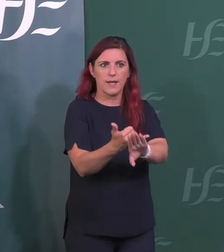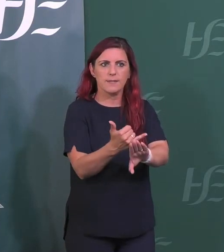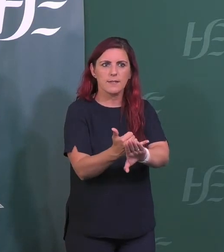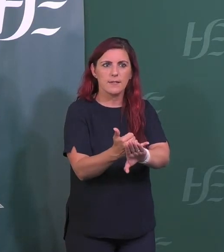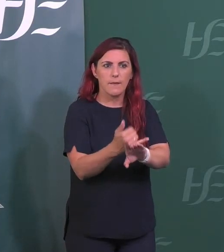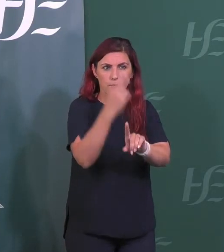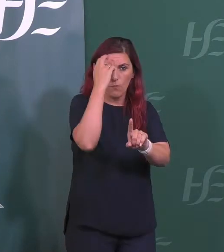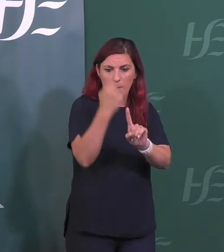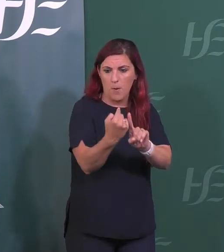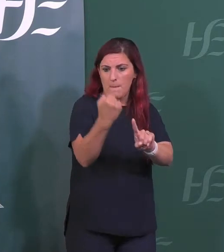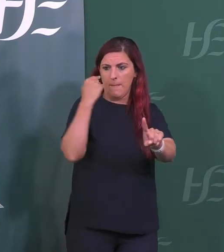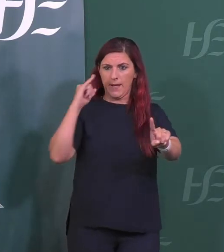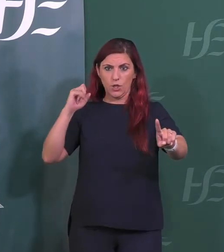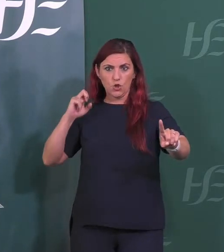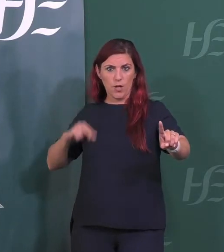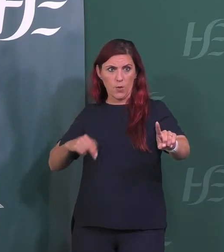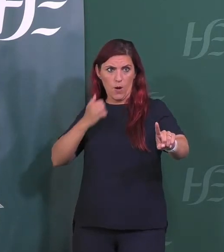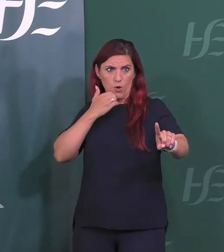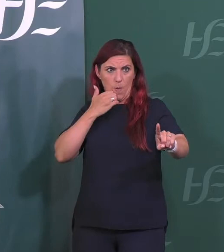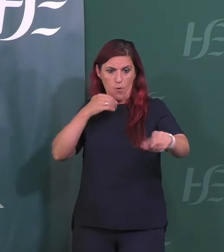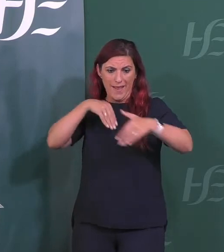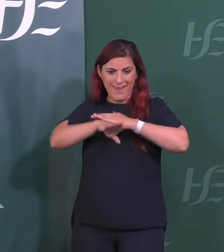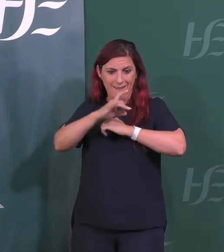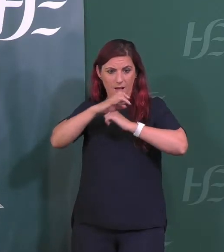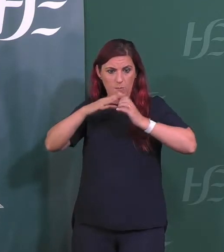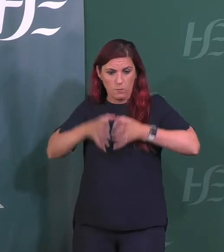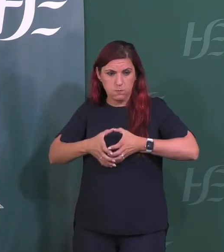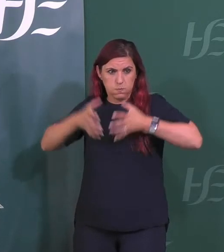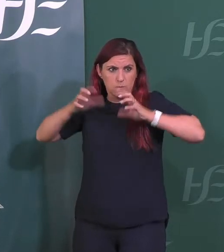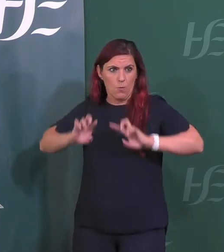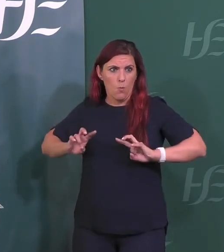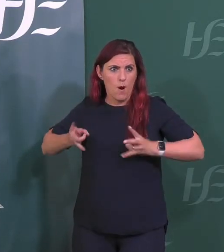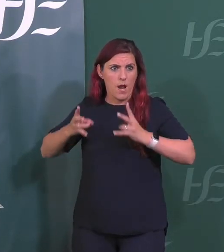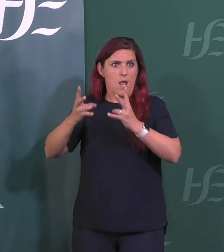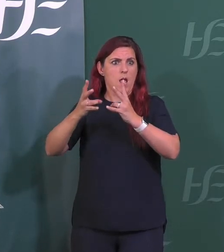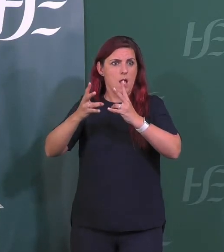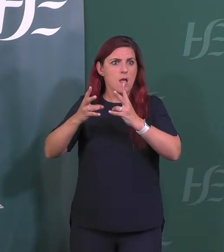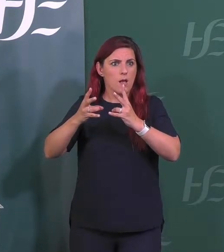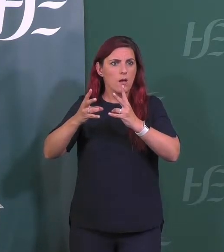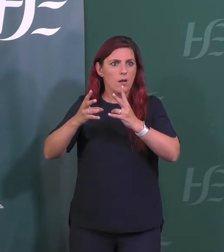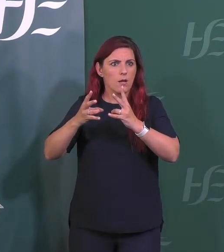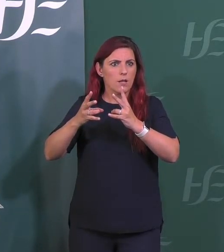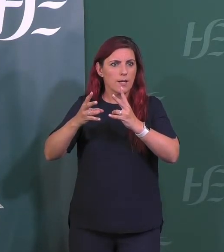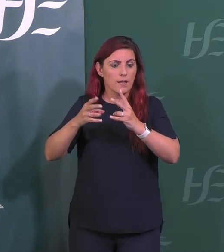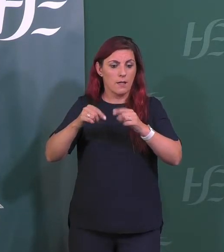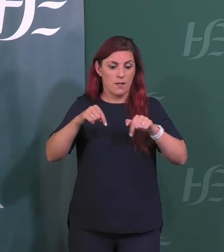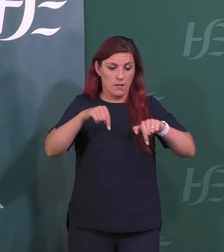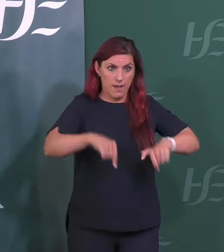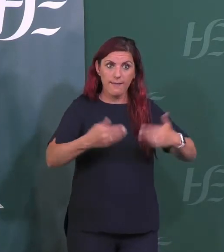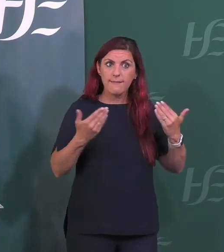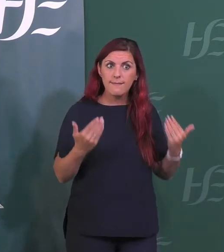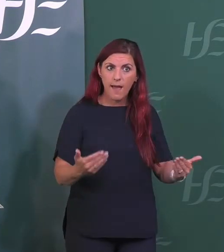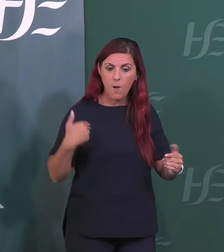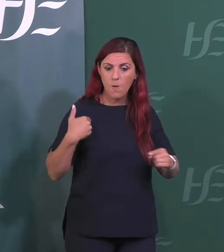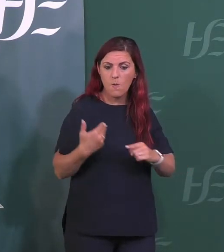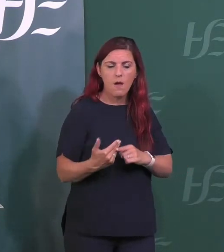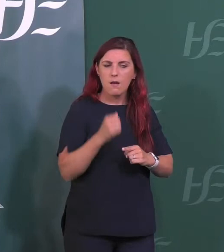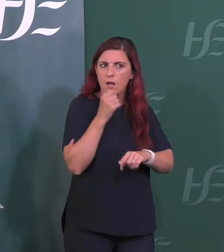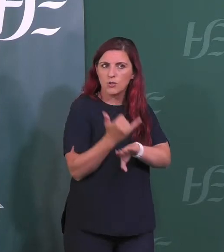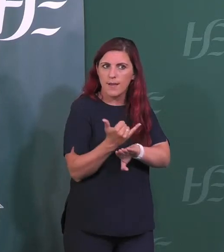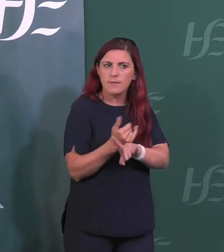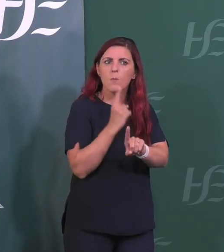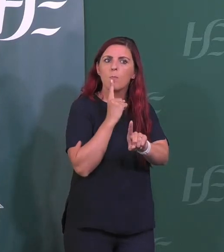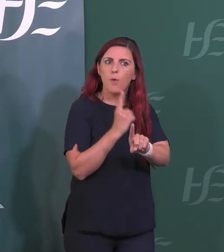watching hospitalizations rising at alarming levels. Hasn't happened as yet, but again, we do